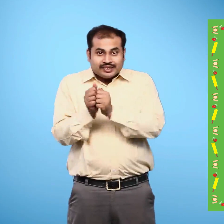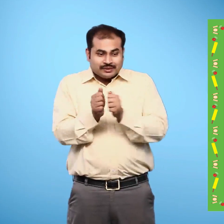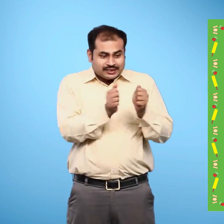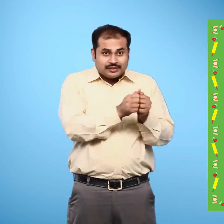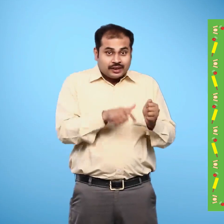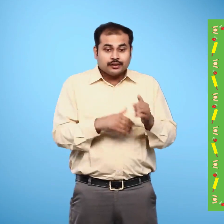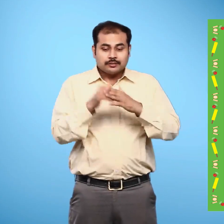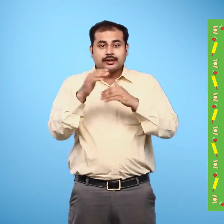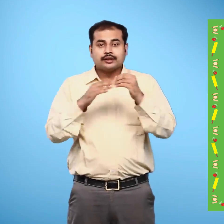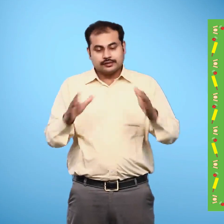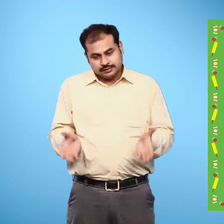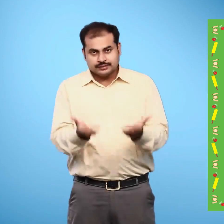Footnote.